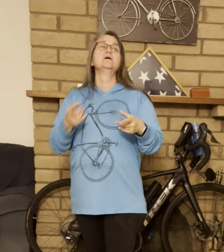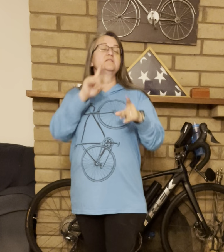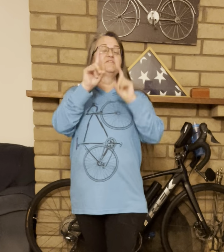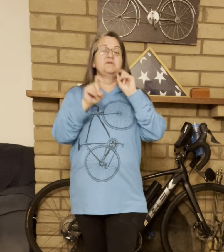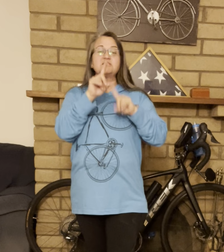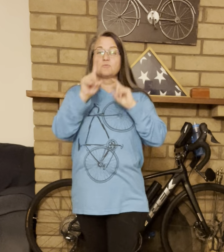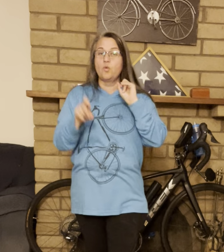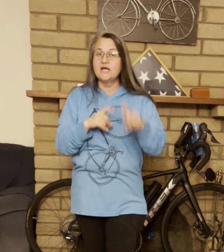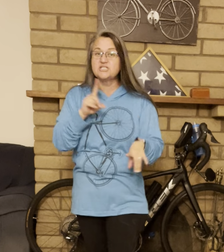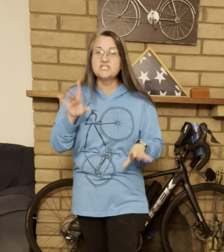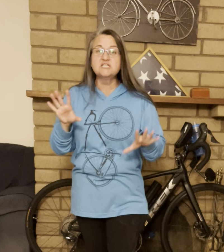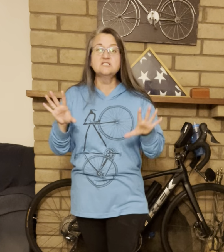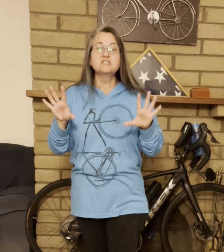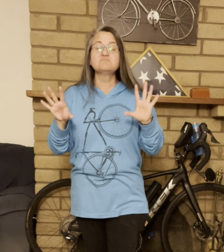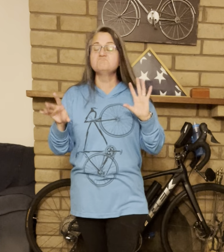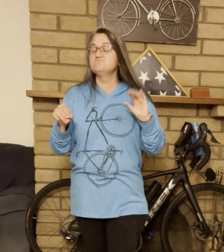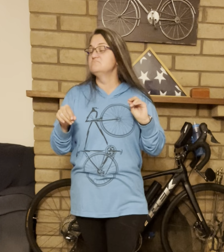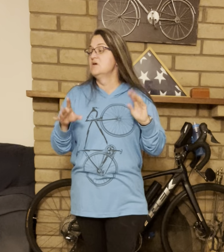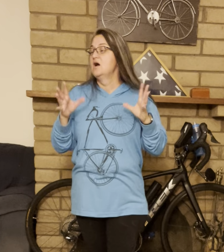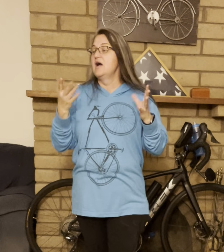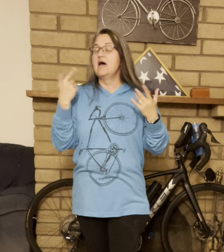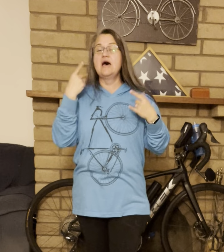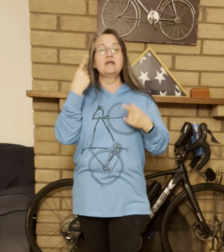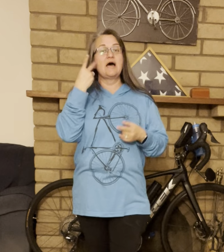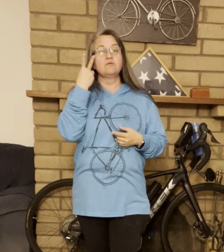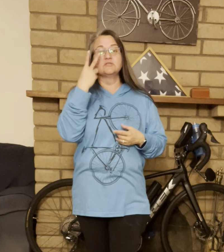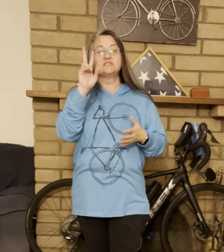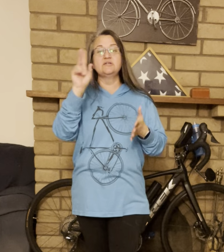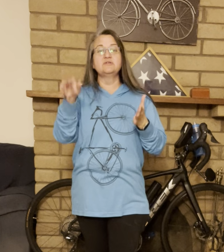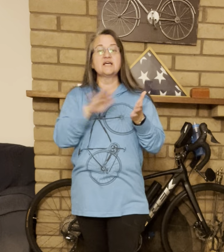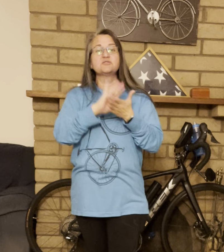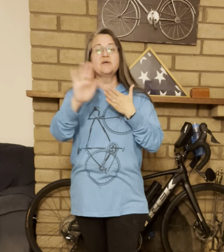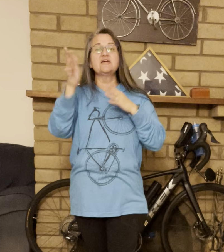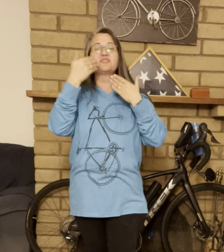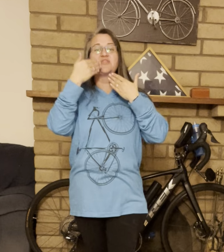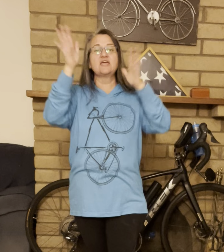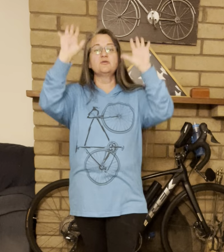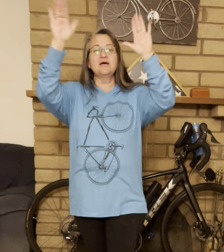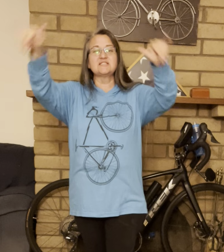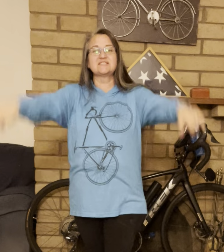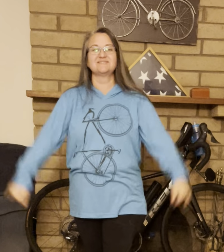Leave me some questions, and I will see you next week. Thank you much.